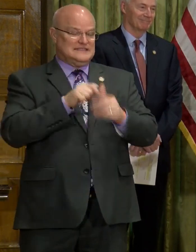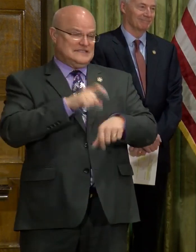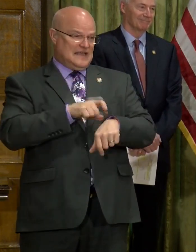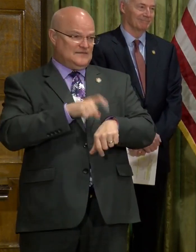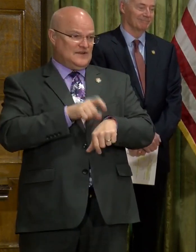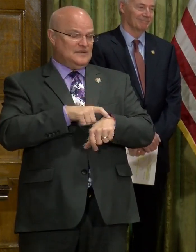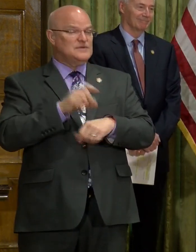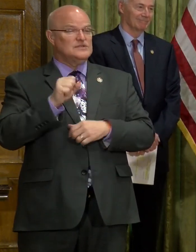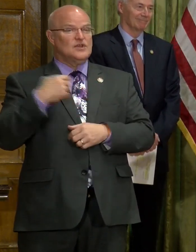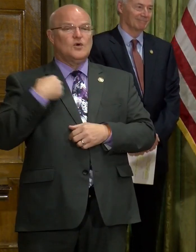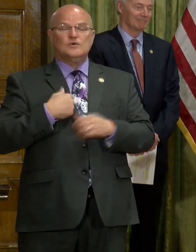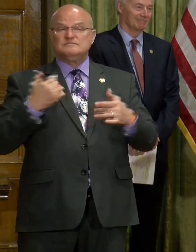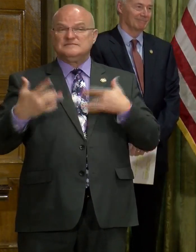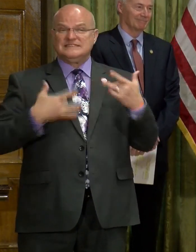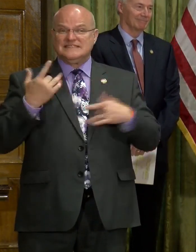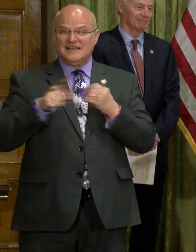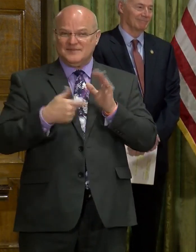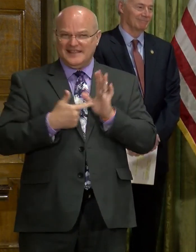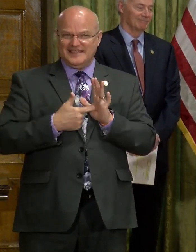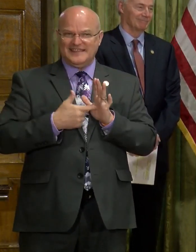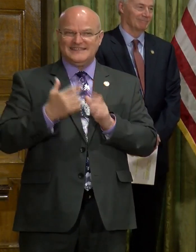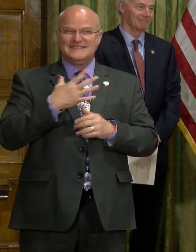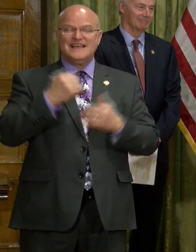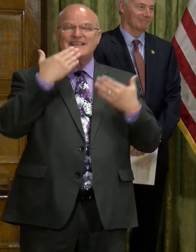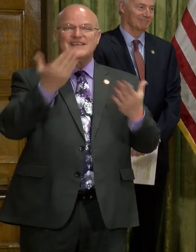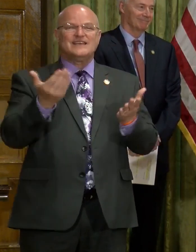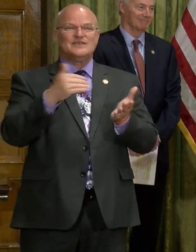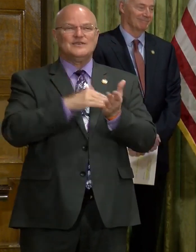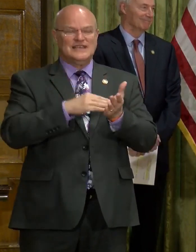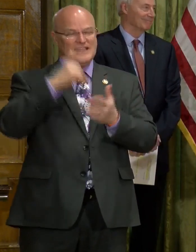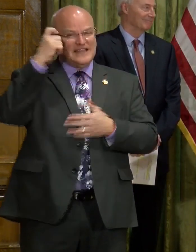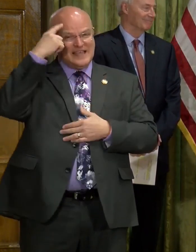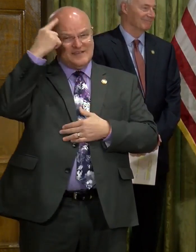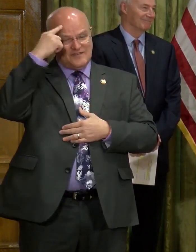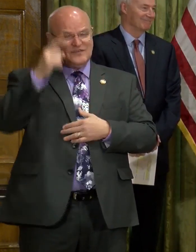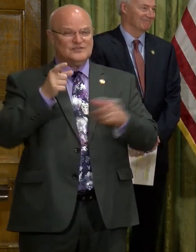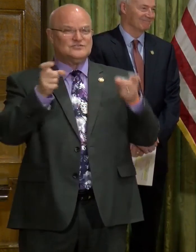So we're very excited about it, and thank you again, Governor, for your direction.